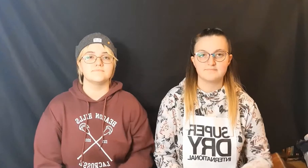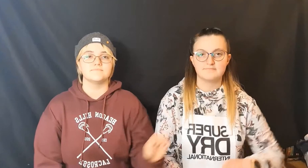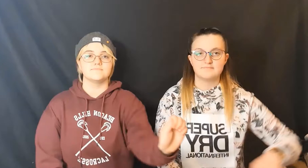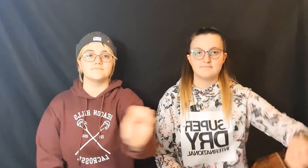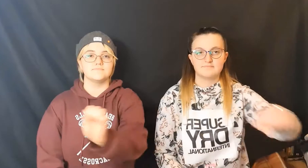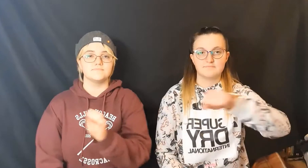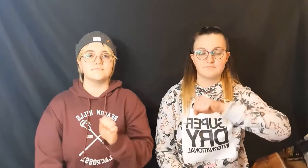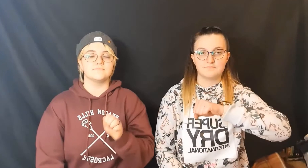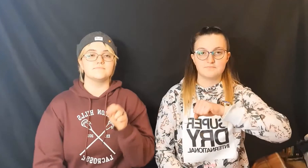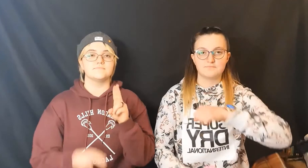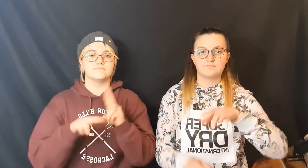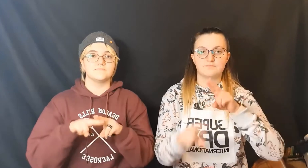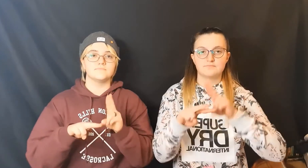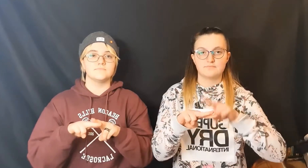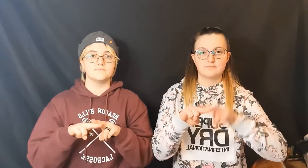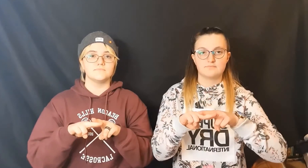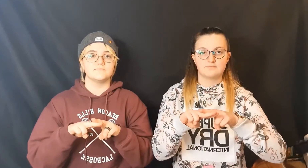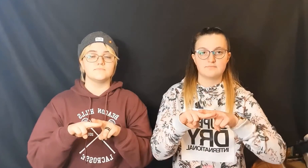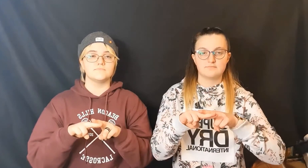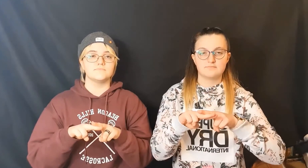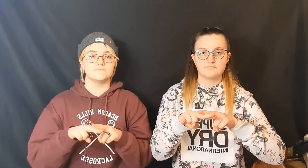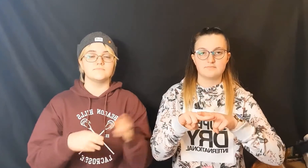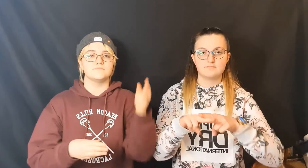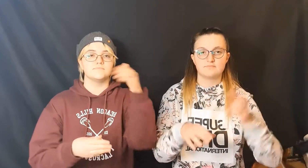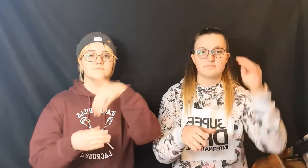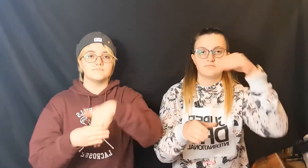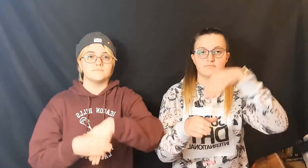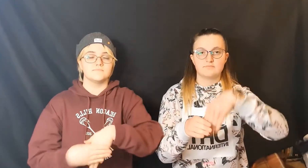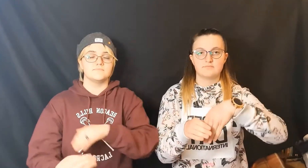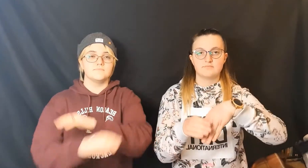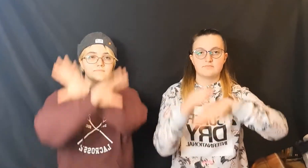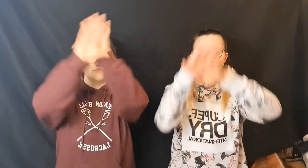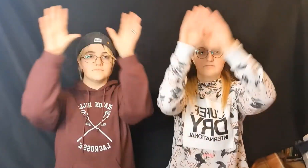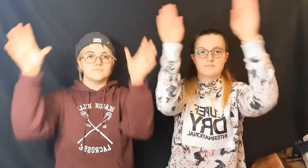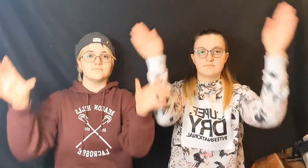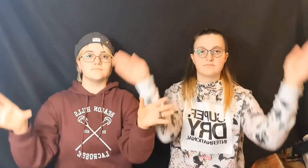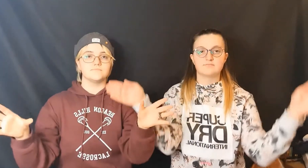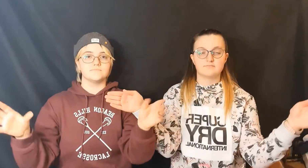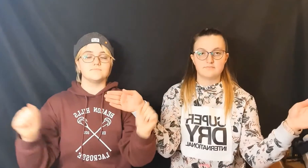Our Father, who art in heaven.